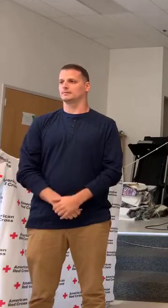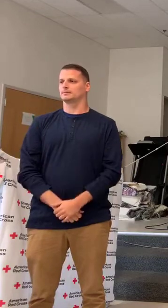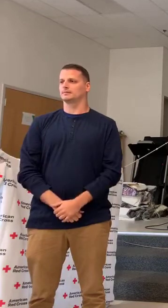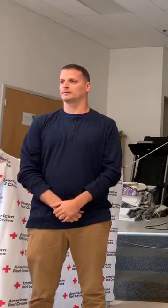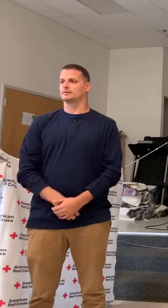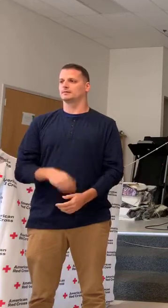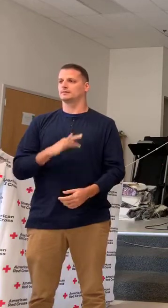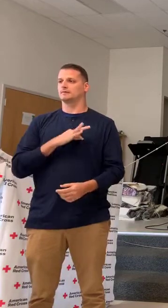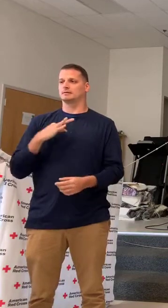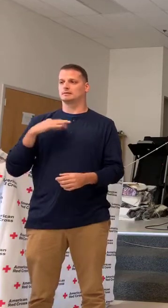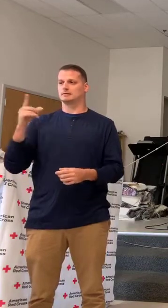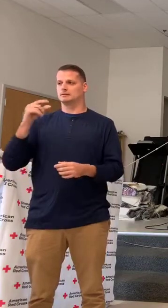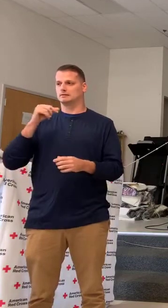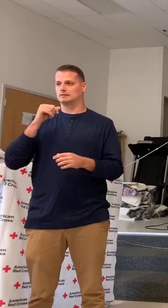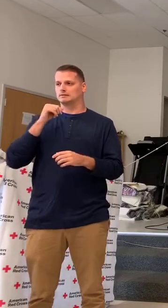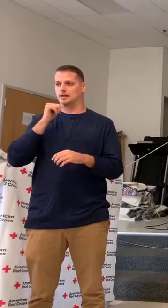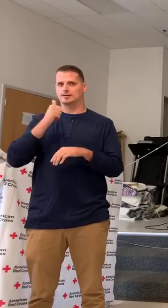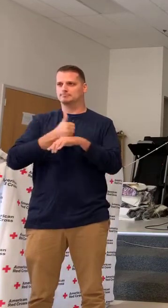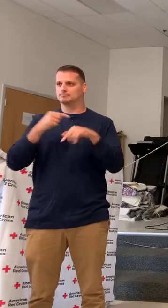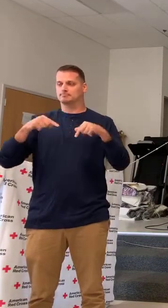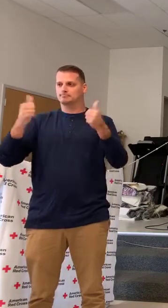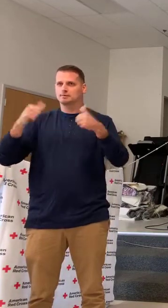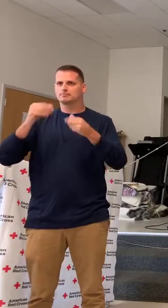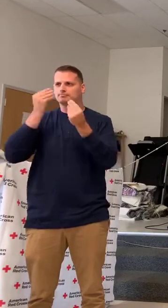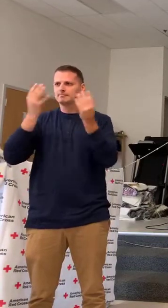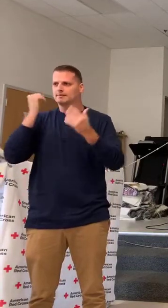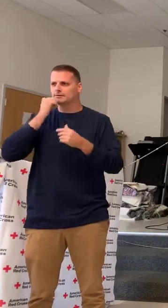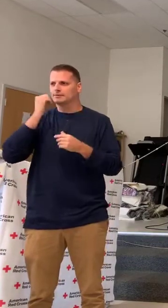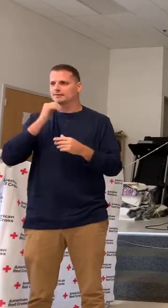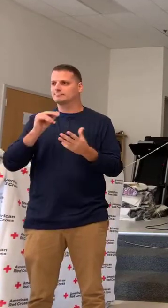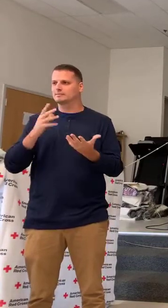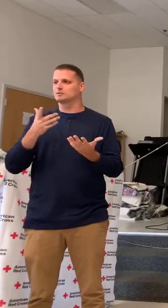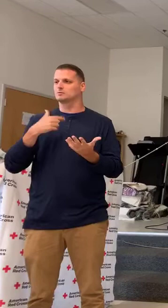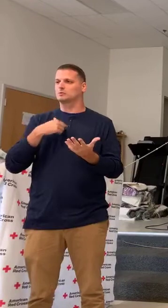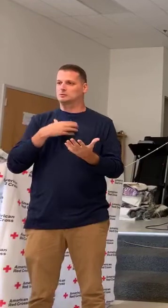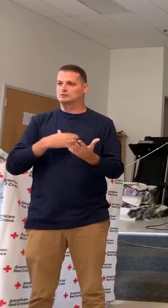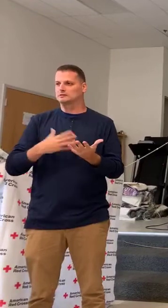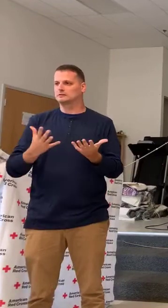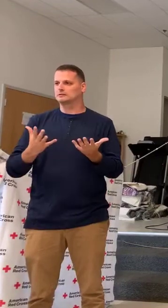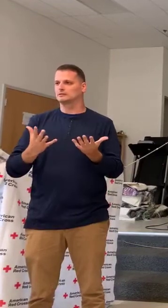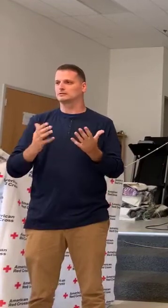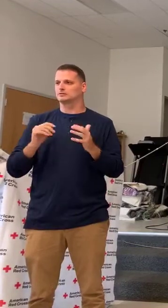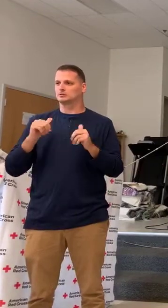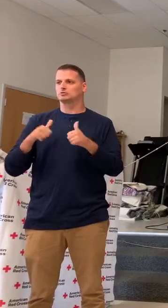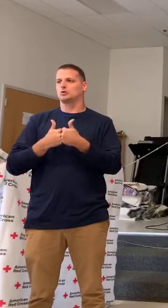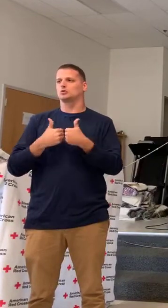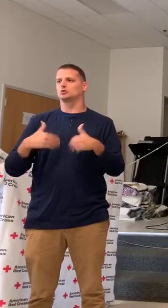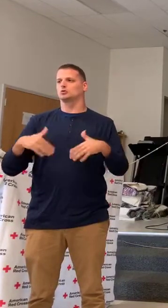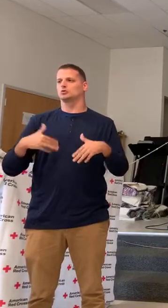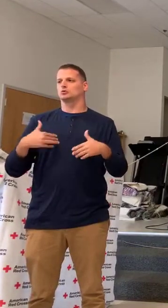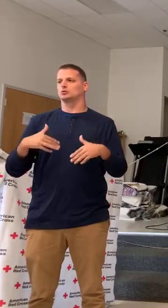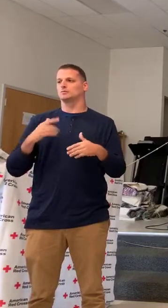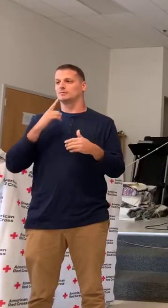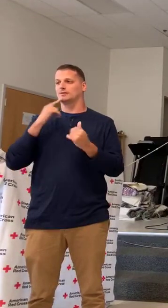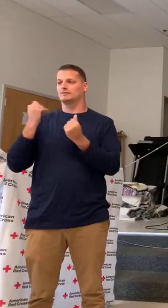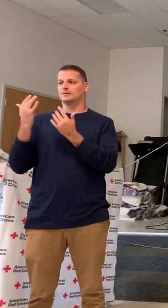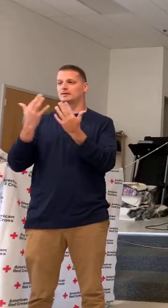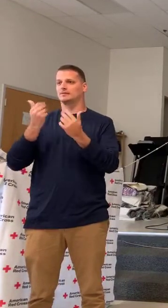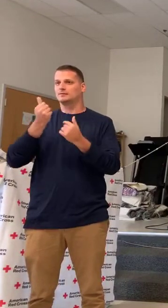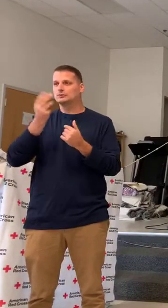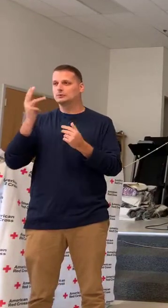up here every day with a signboard like you would have liked. That's a challenge we have on fires when we only have a couple people in the